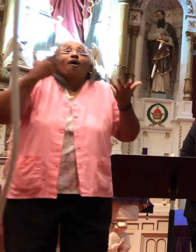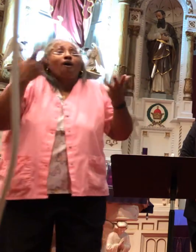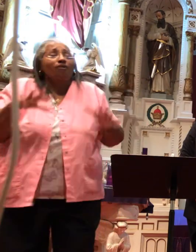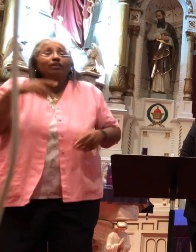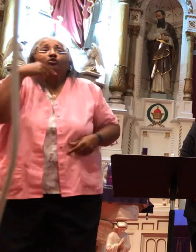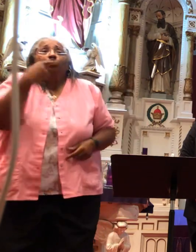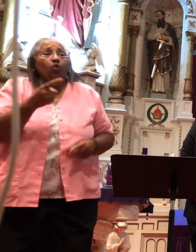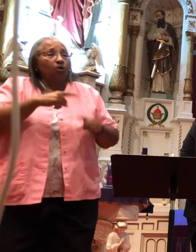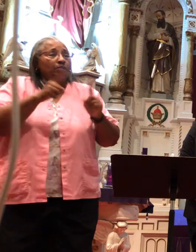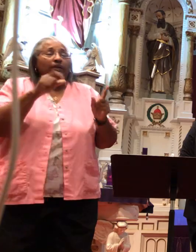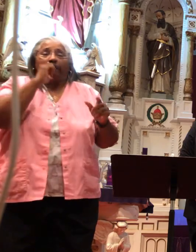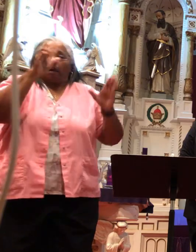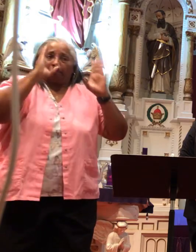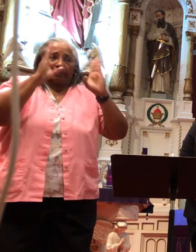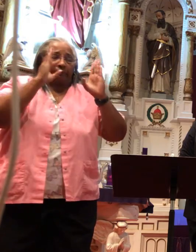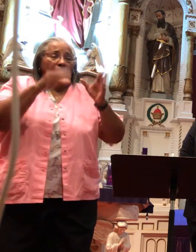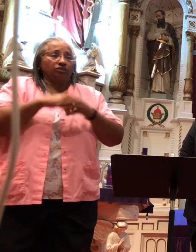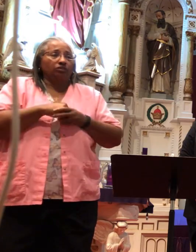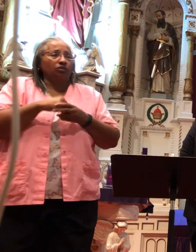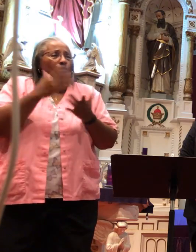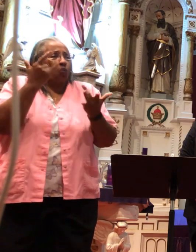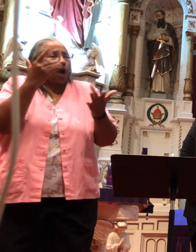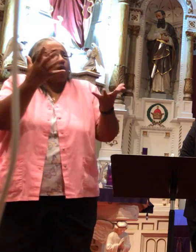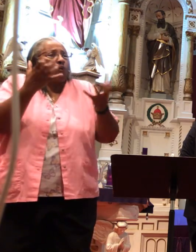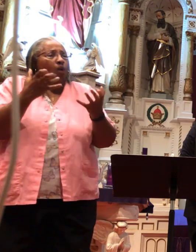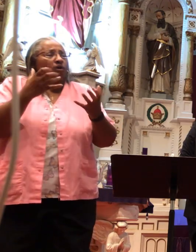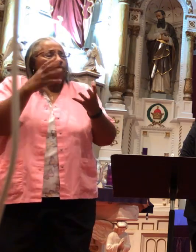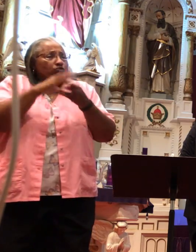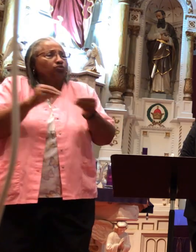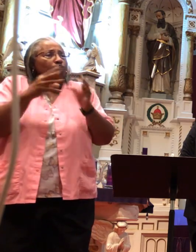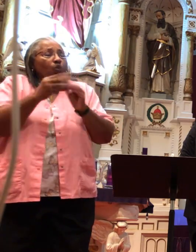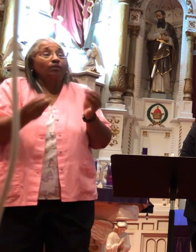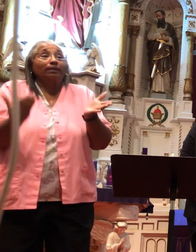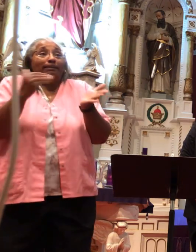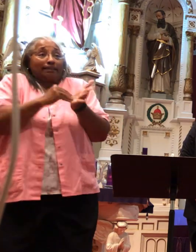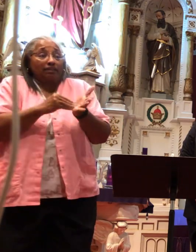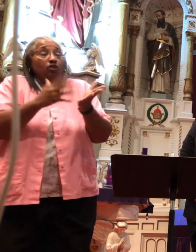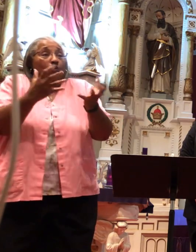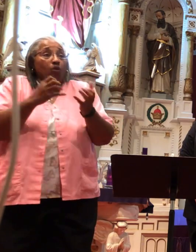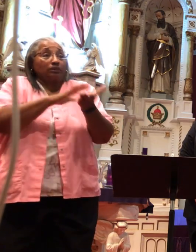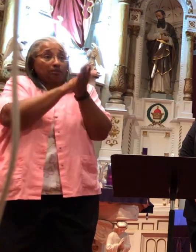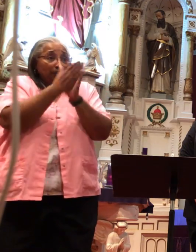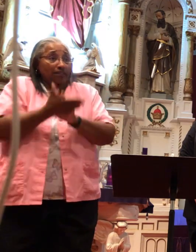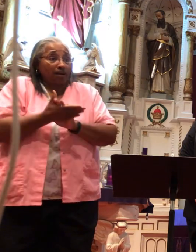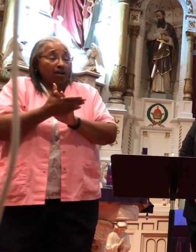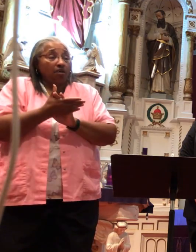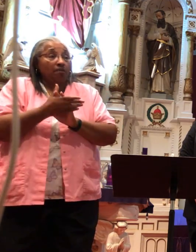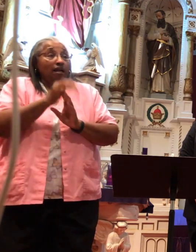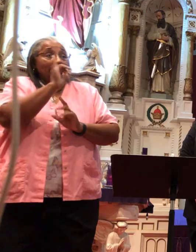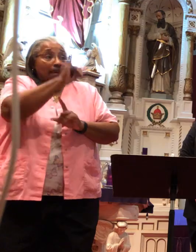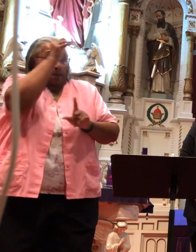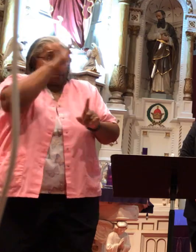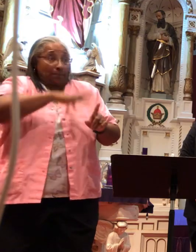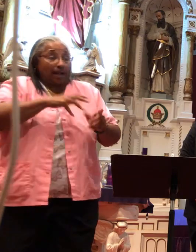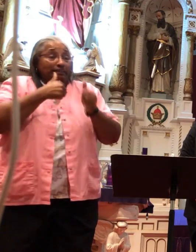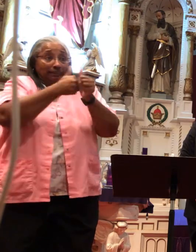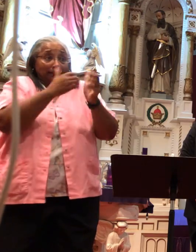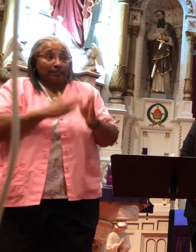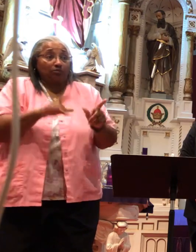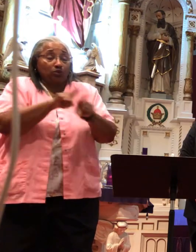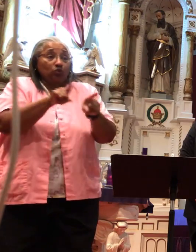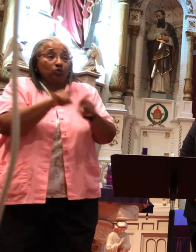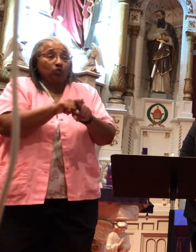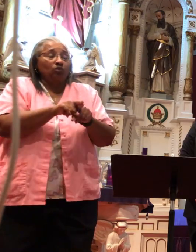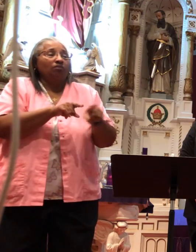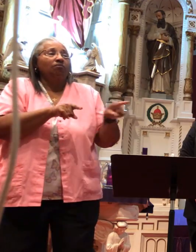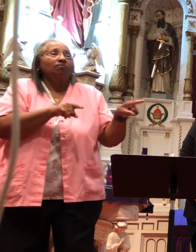you did not listen. Why do you want to hear it again? Do you want to become his disciples too?" They ridiculed him